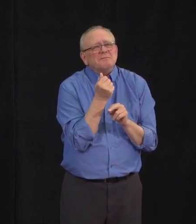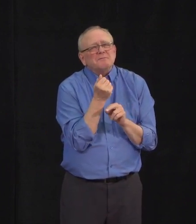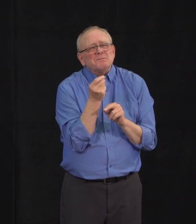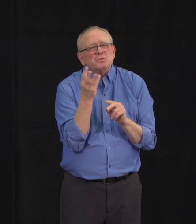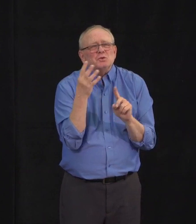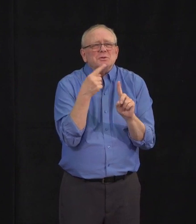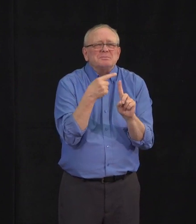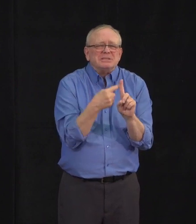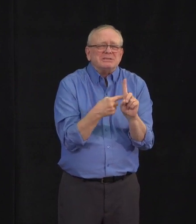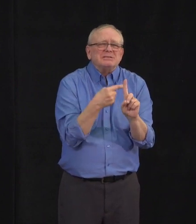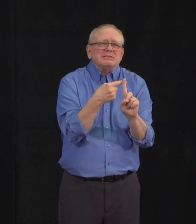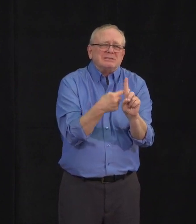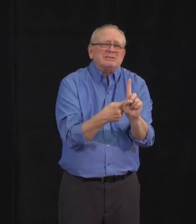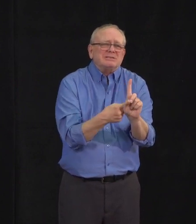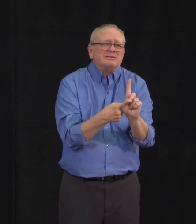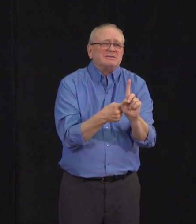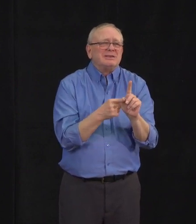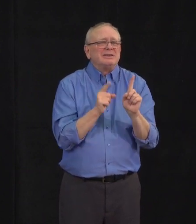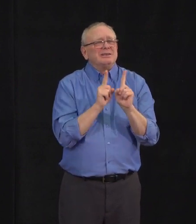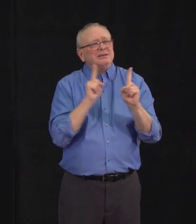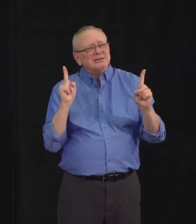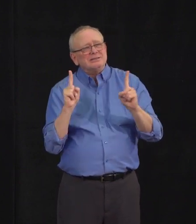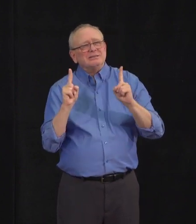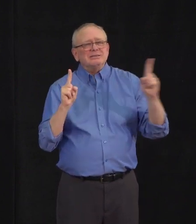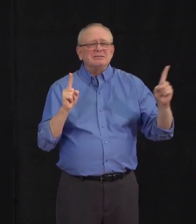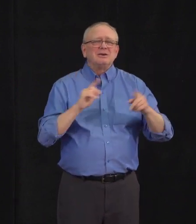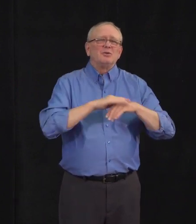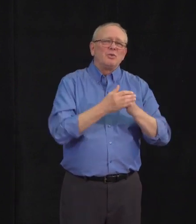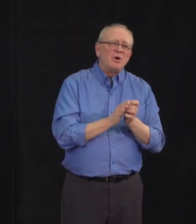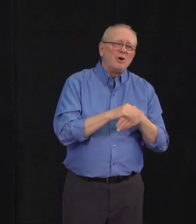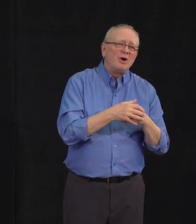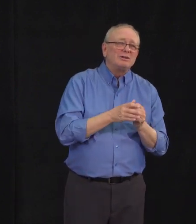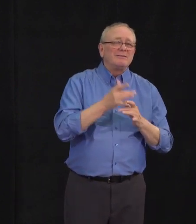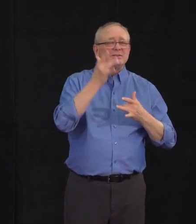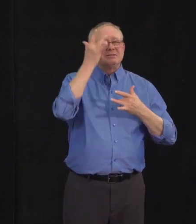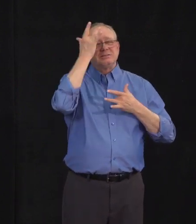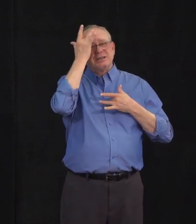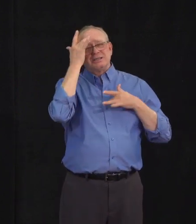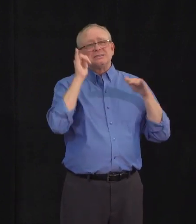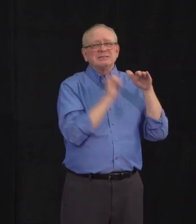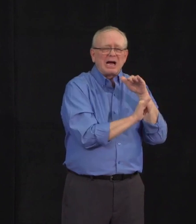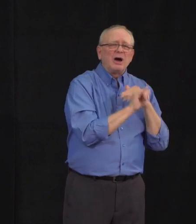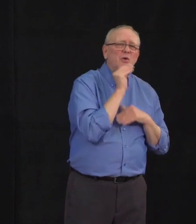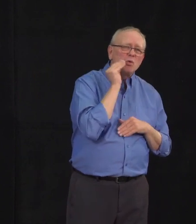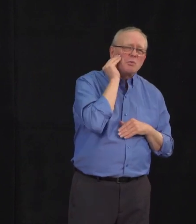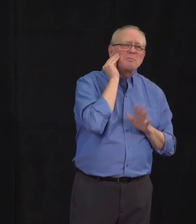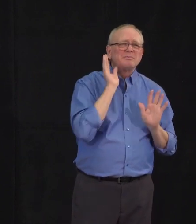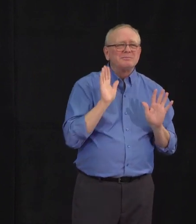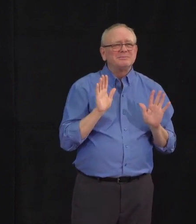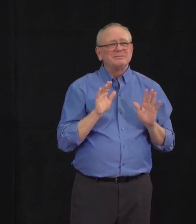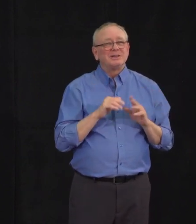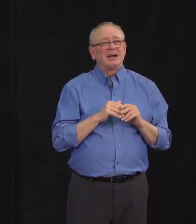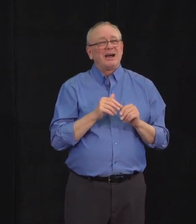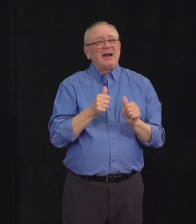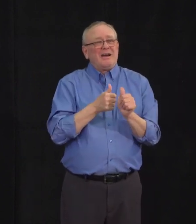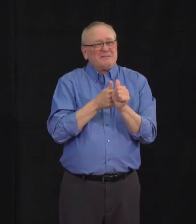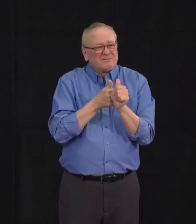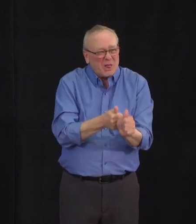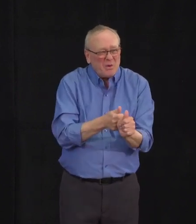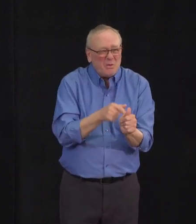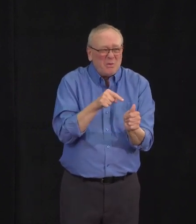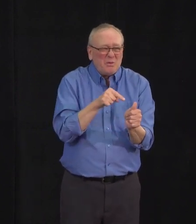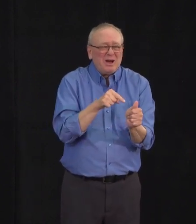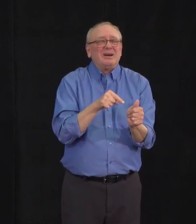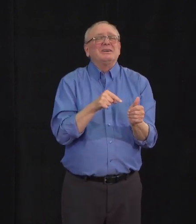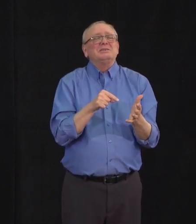measures that will allow us to successfully reopen. So again, this will just be the next test that we need to come through